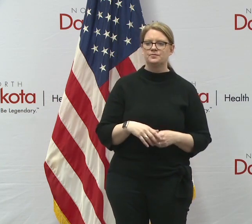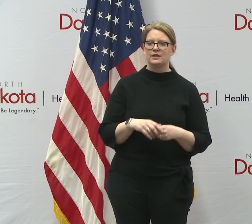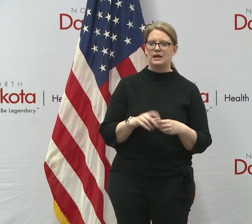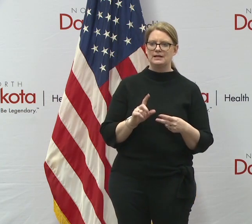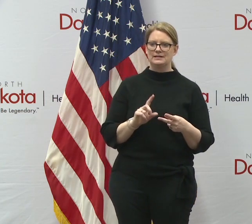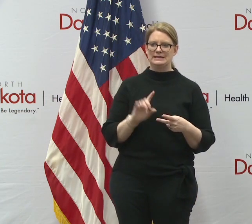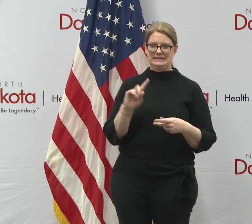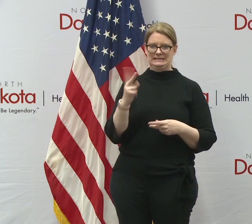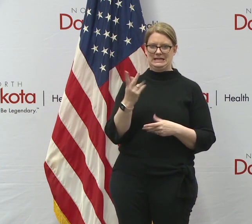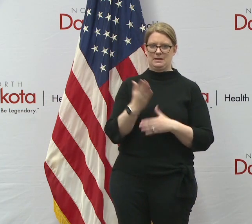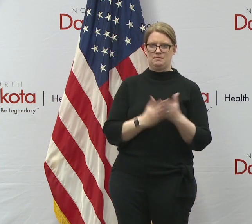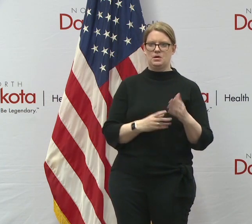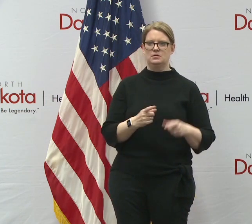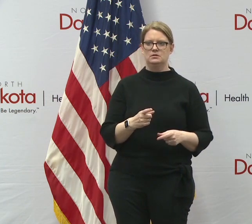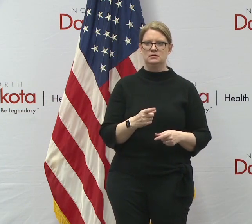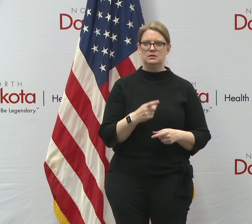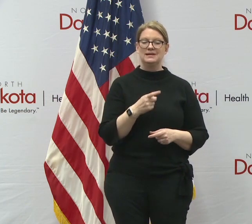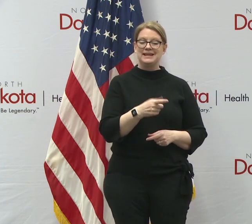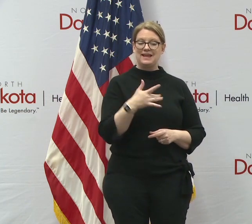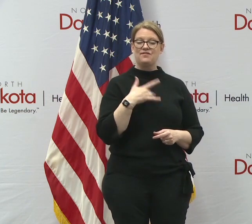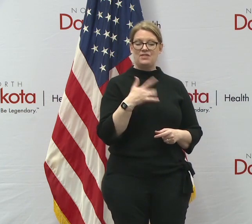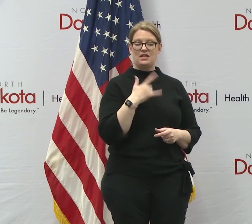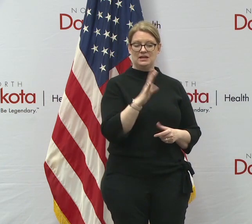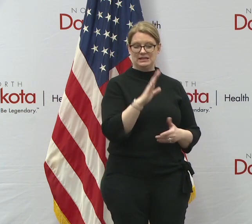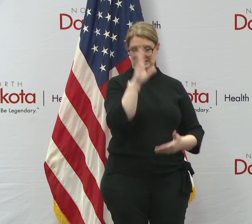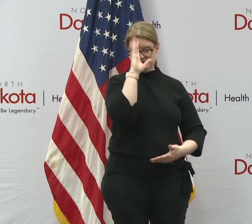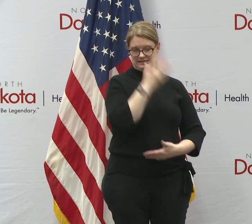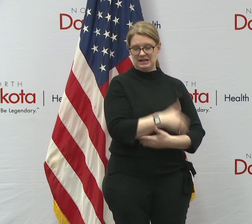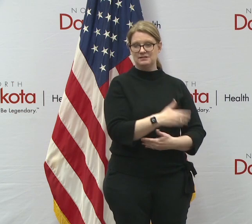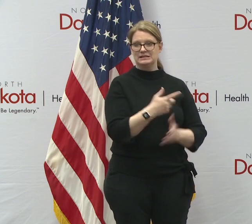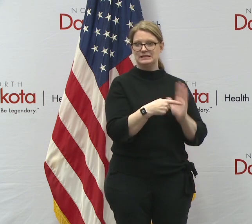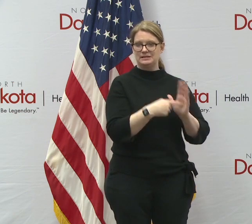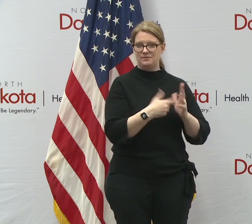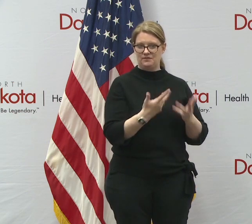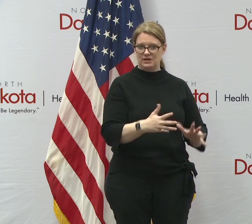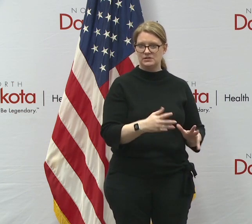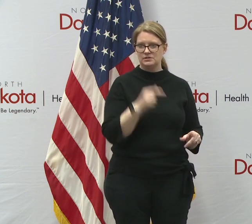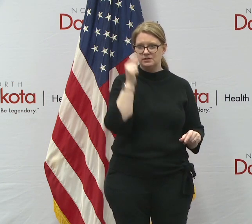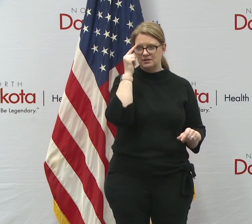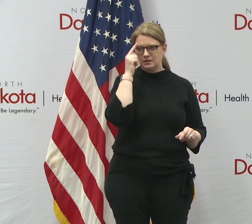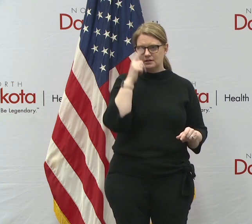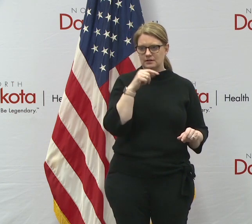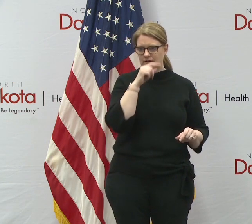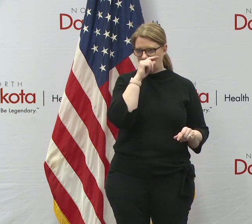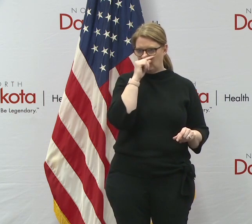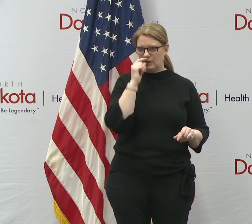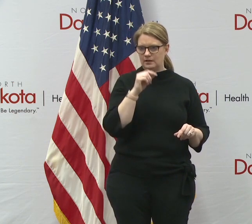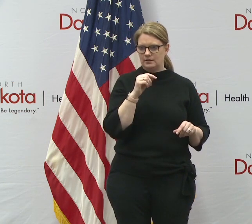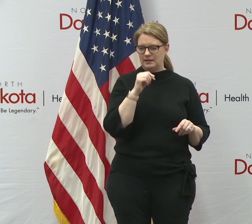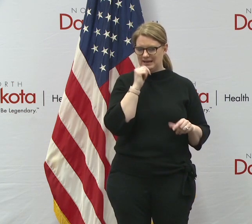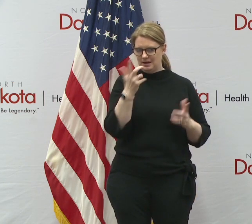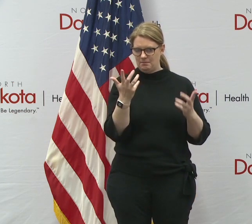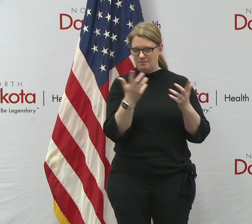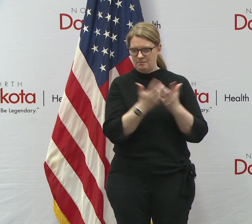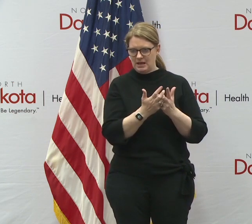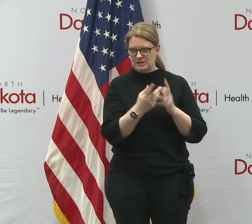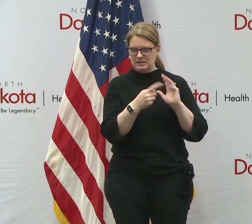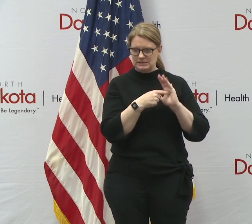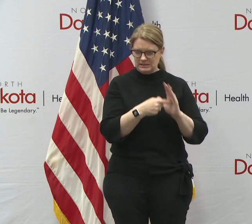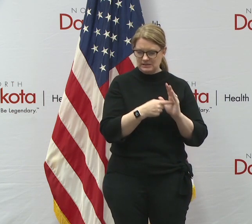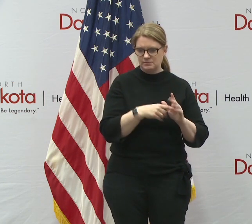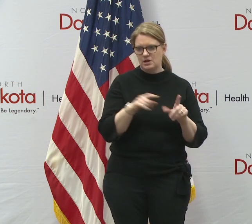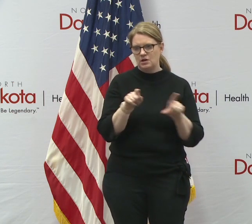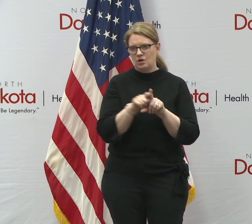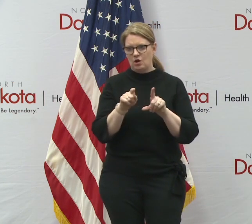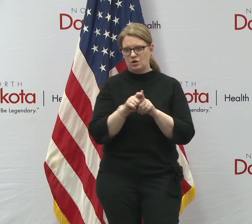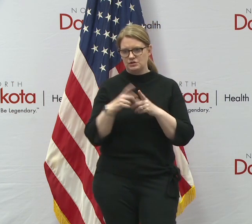this was he felt that his son did have symptoms, and they told him because they didn't match symptoms and underlying health